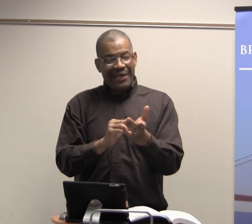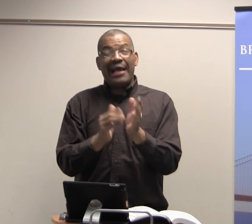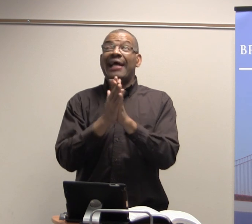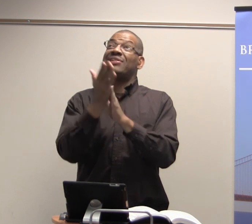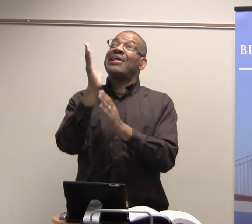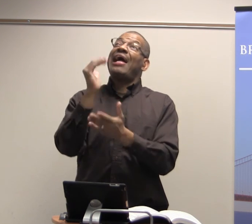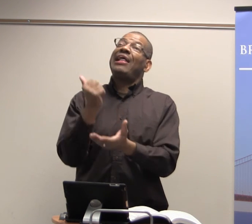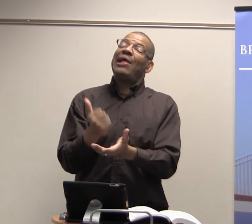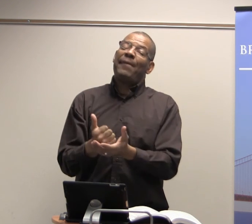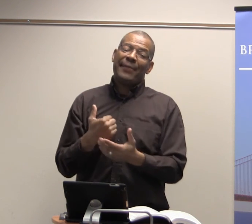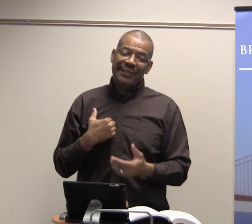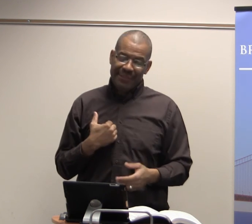Ask God help.